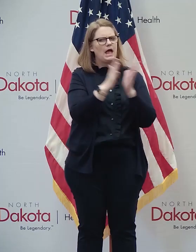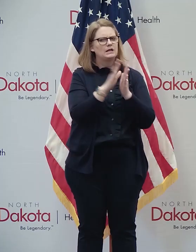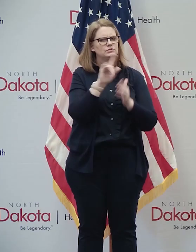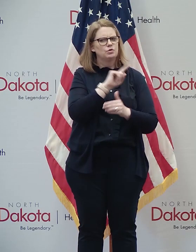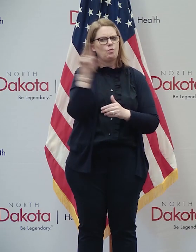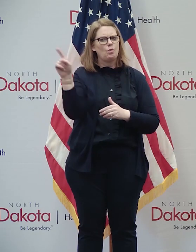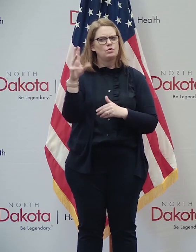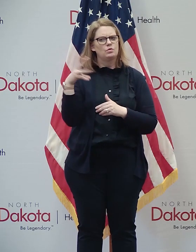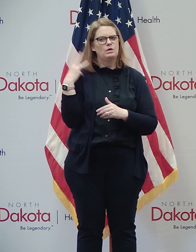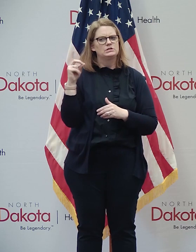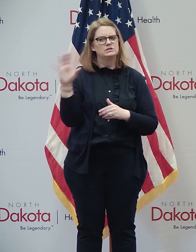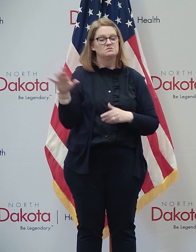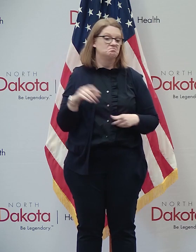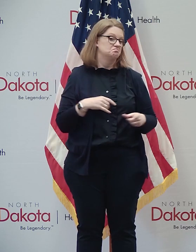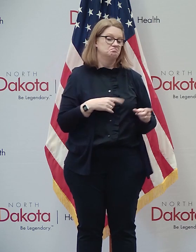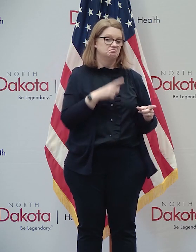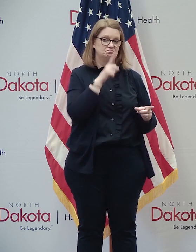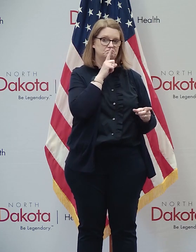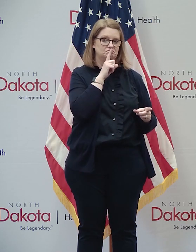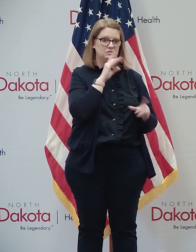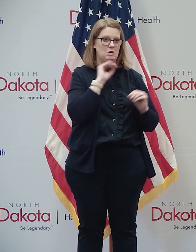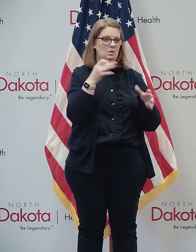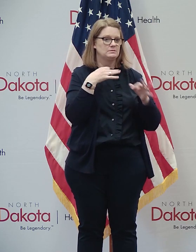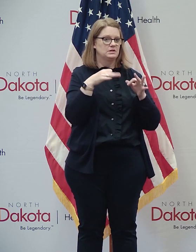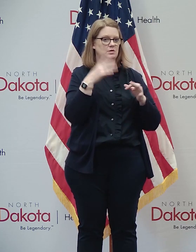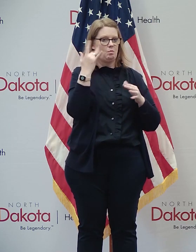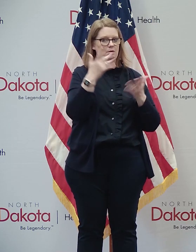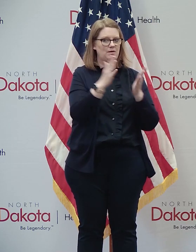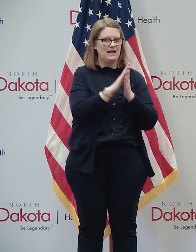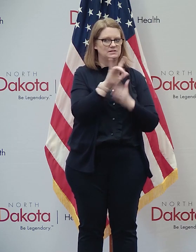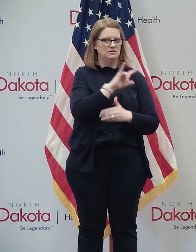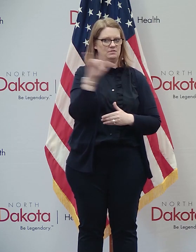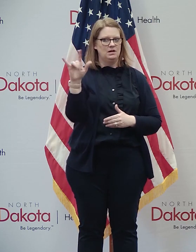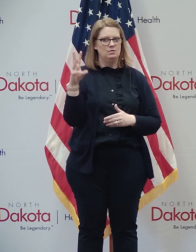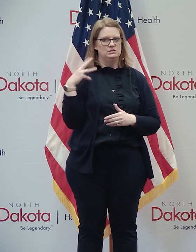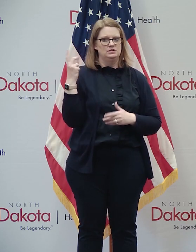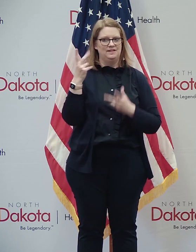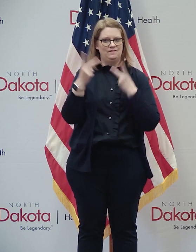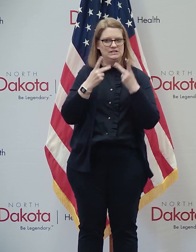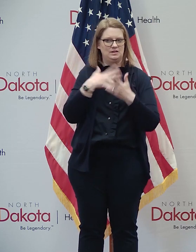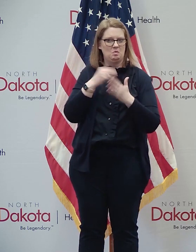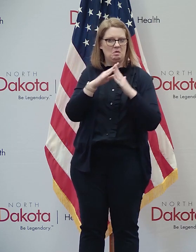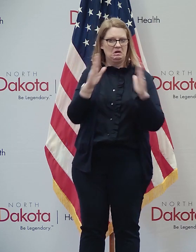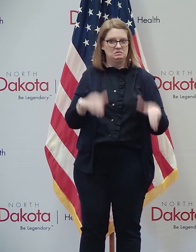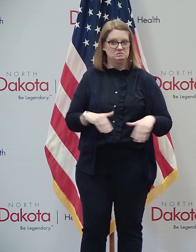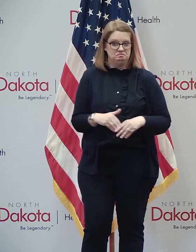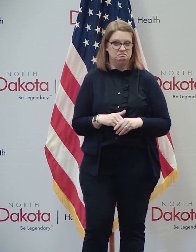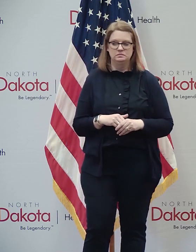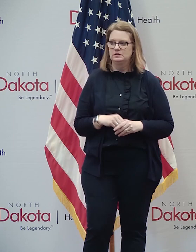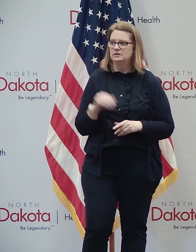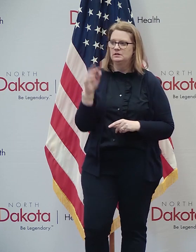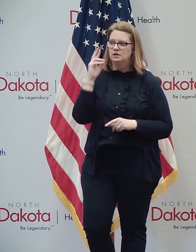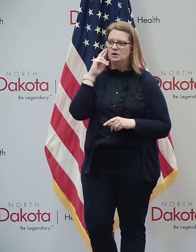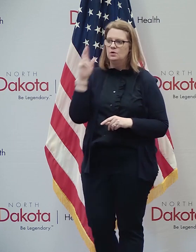Going to go online. Oh no, hey Andy, let's go to Andy. Were you given an explanation on why you were asked